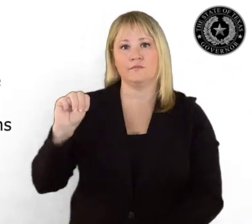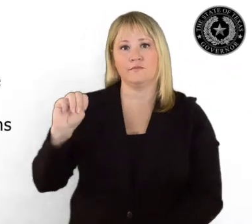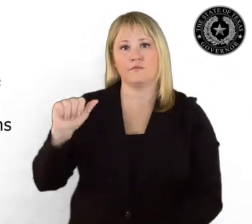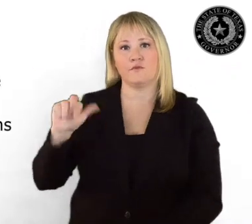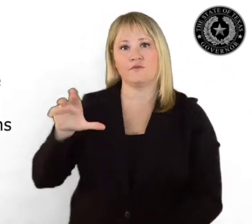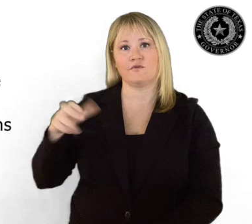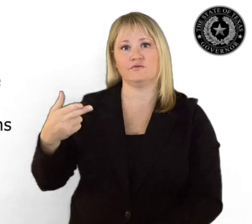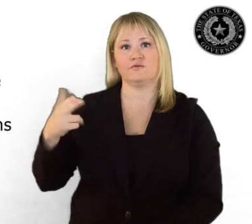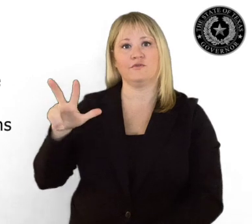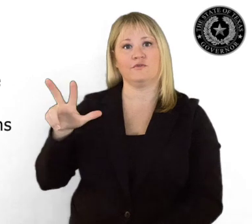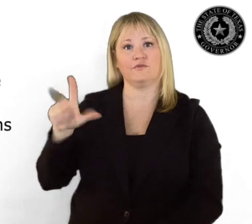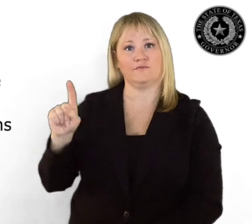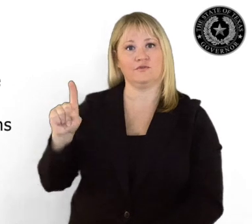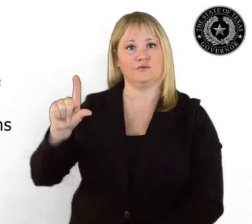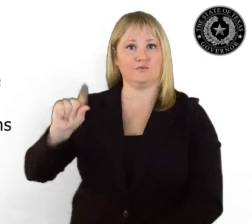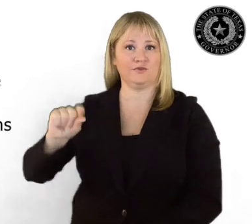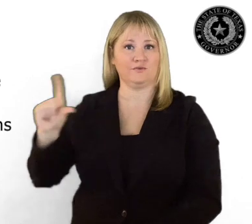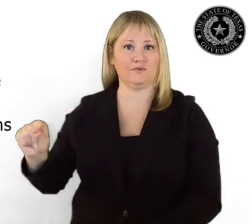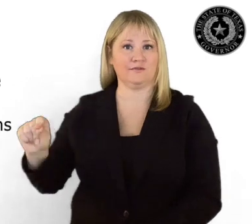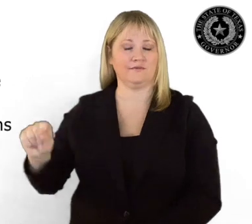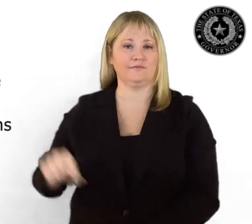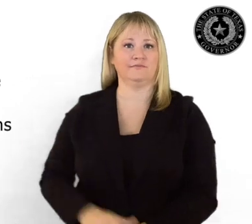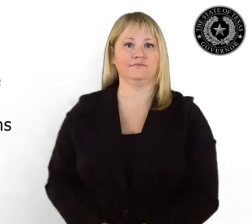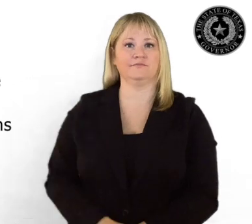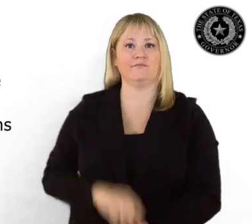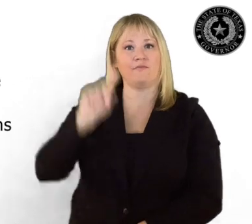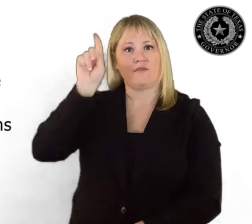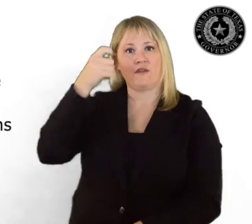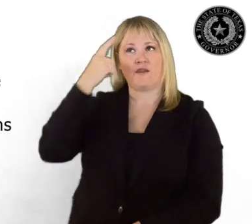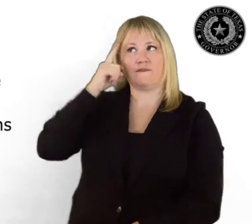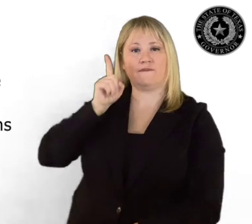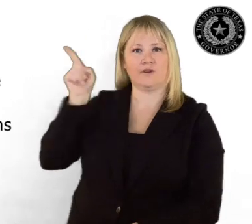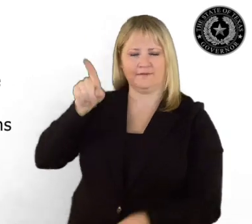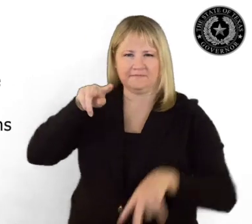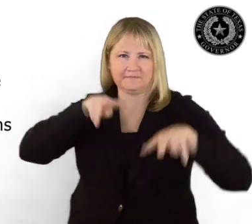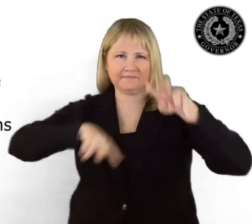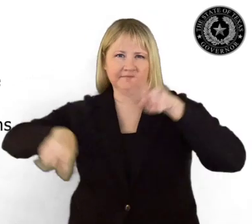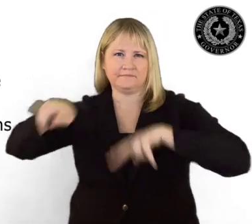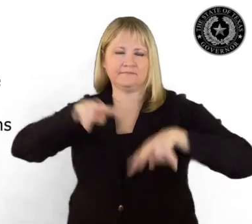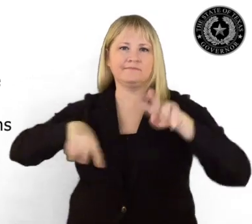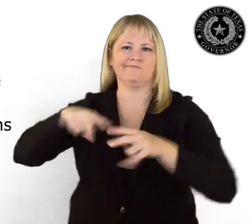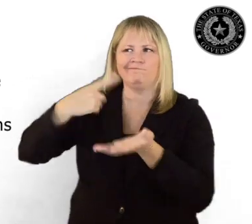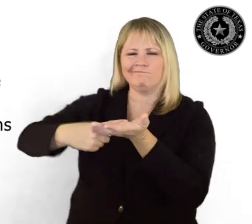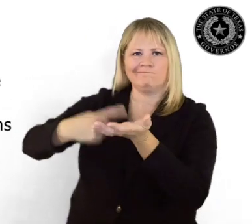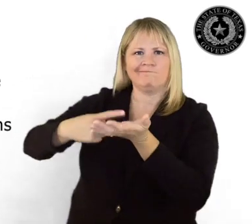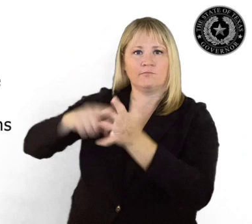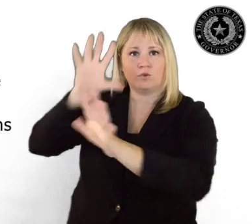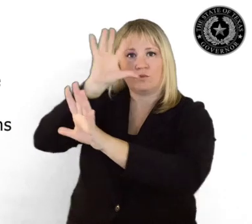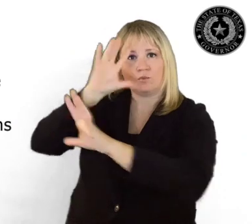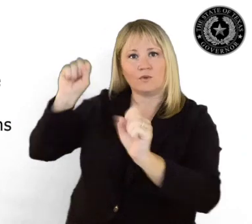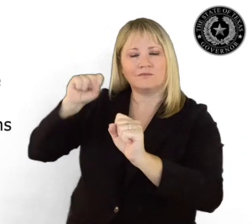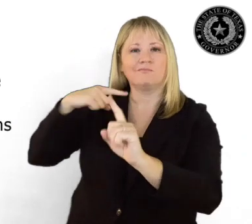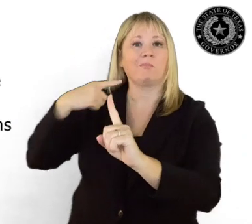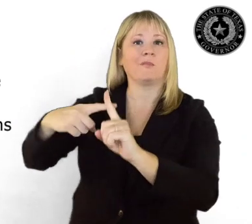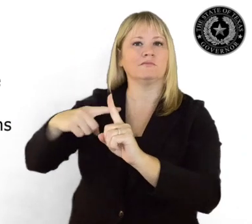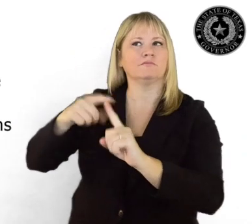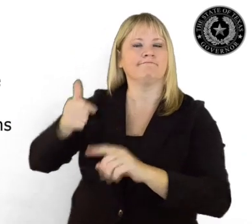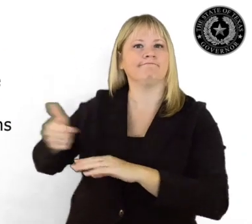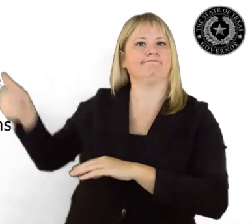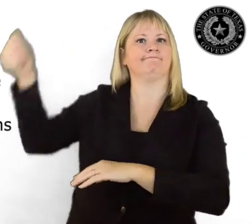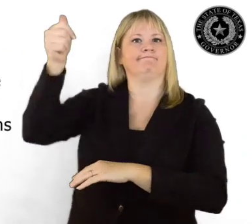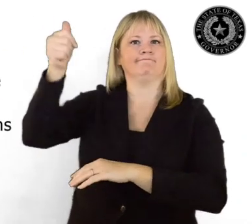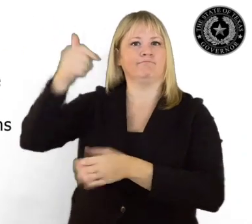whereas, I issued Executive Order GA14 on March 31, 2020, expanding the social distancing restrictions